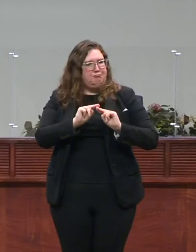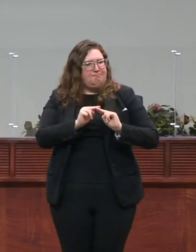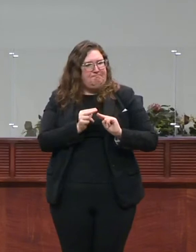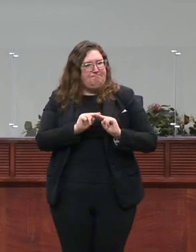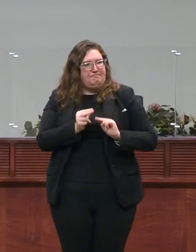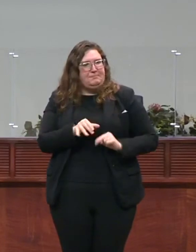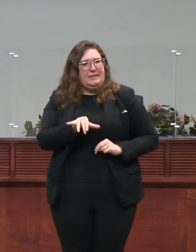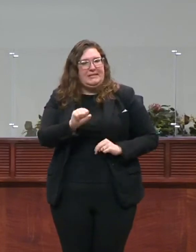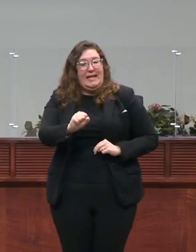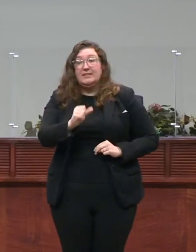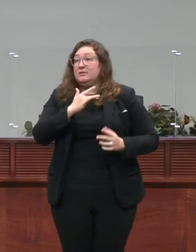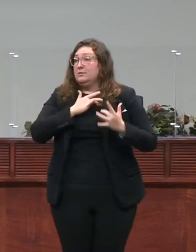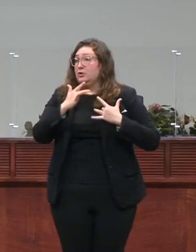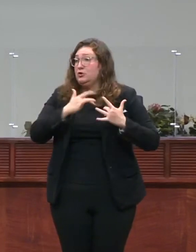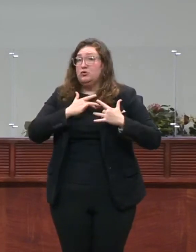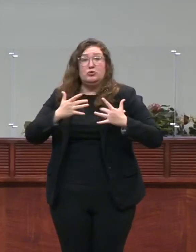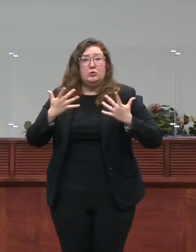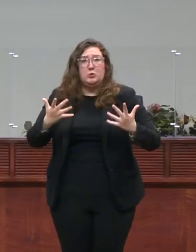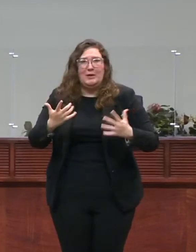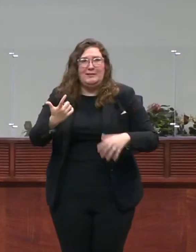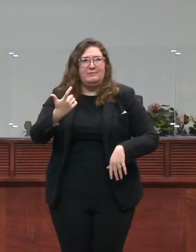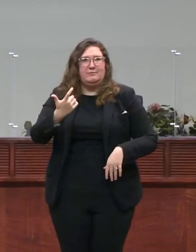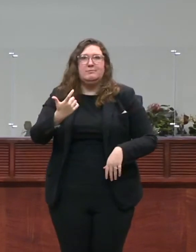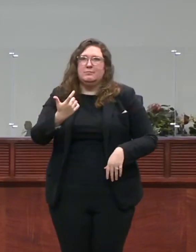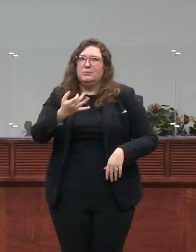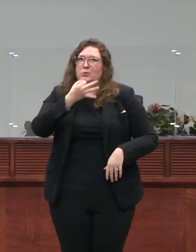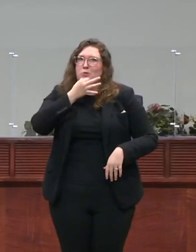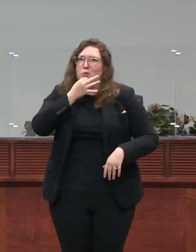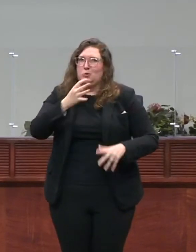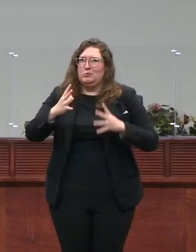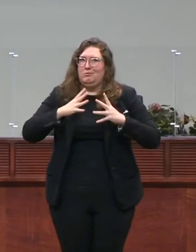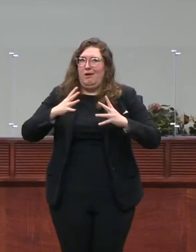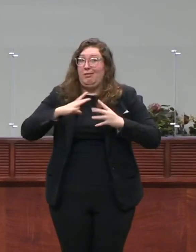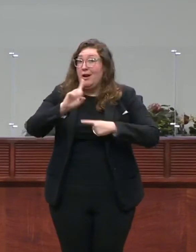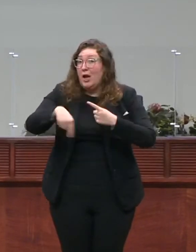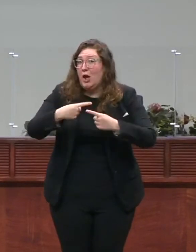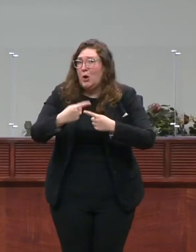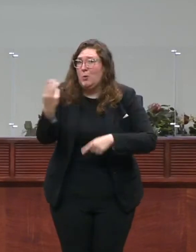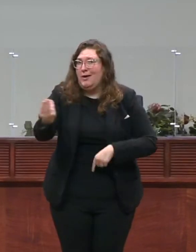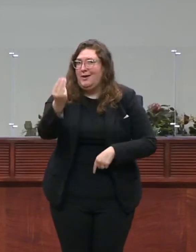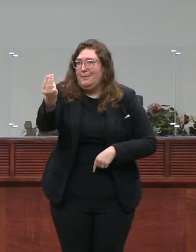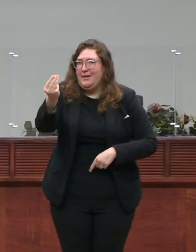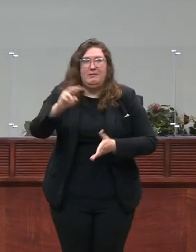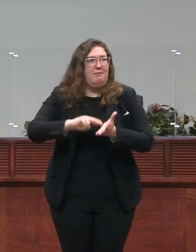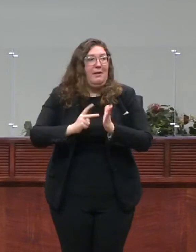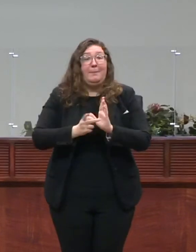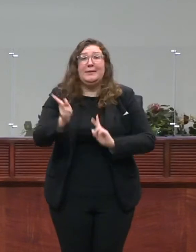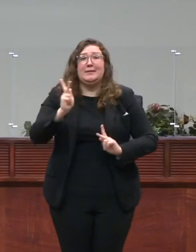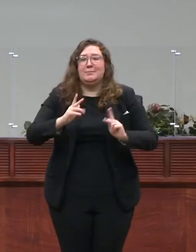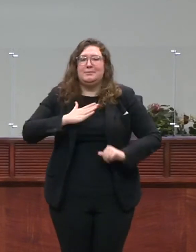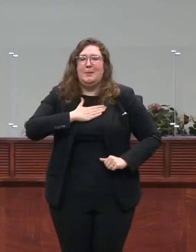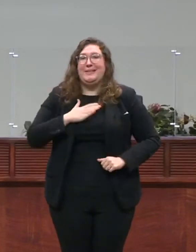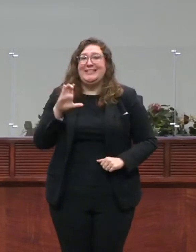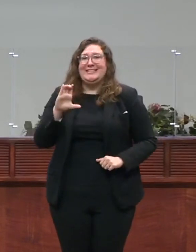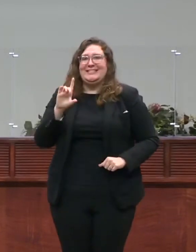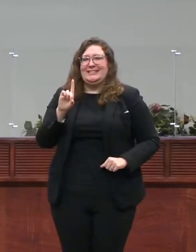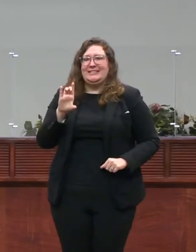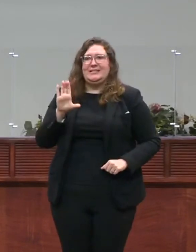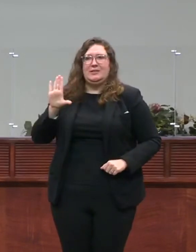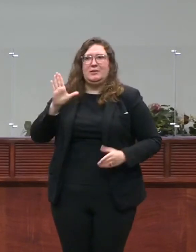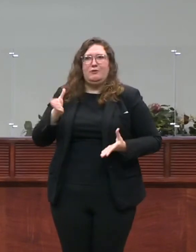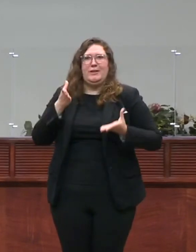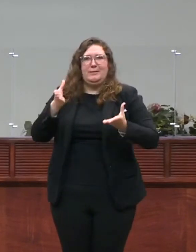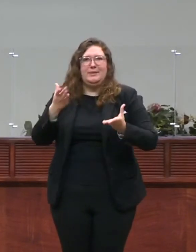But my concern is with regard to the holiday coming this weekend, and people need to adhere to CDC guidelines so that